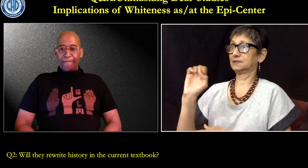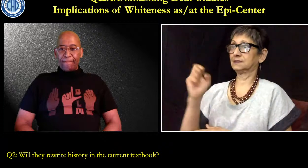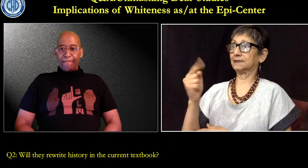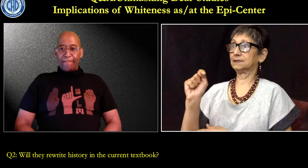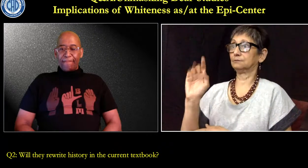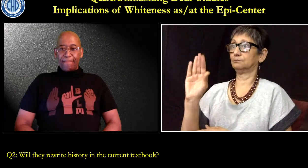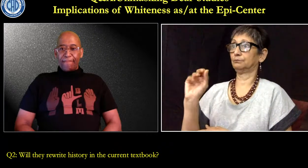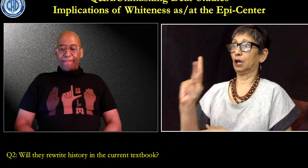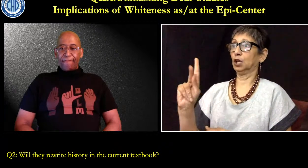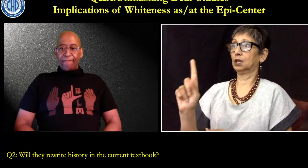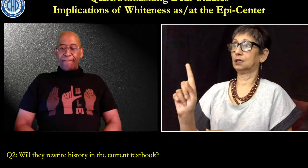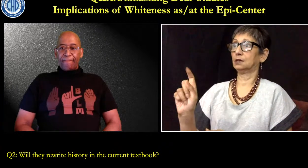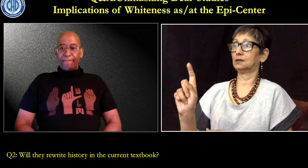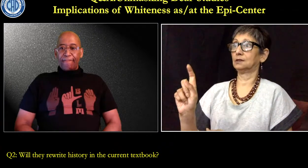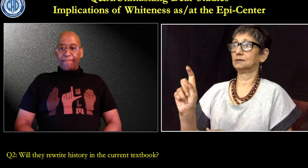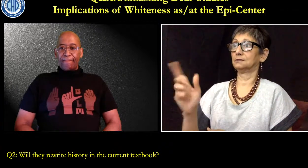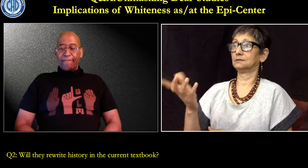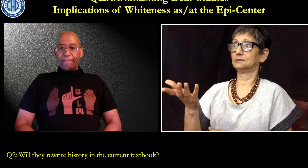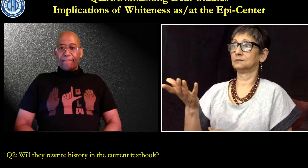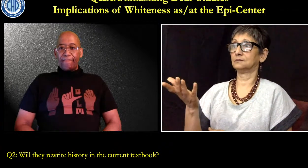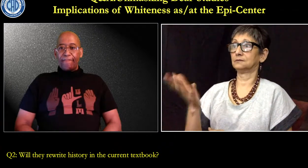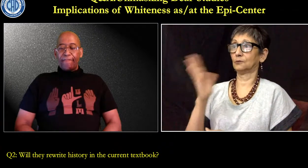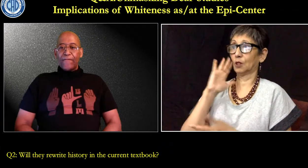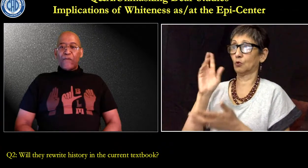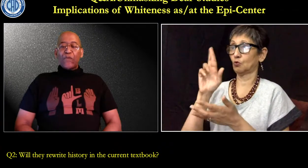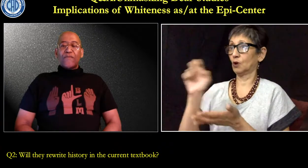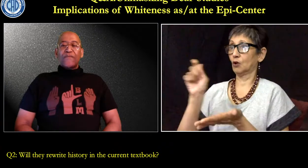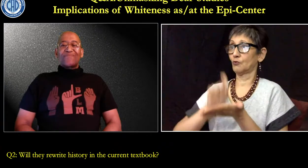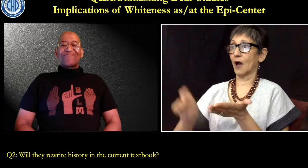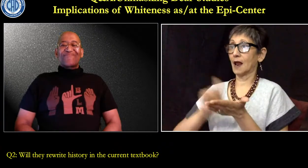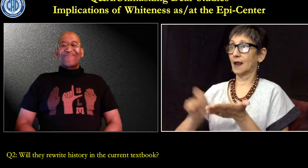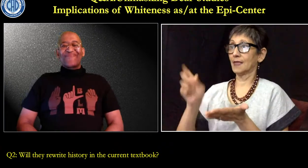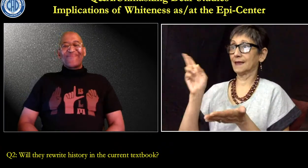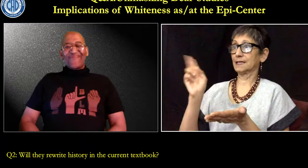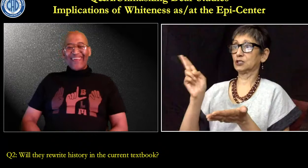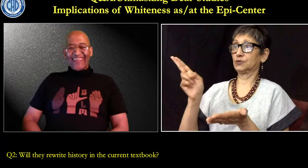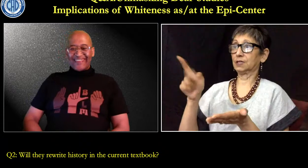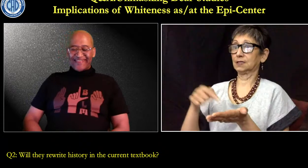will you rewrite history in our current textbooks?